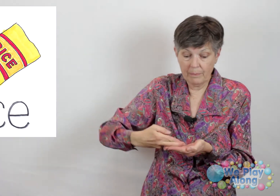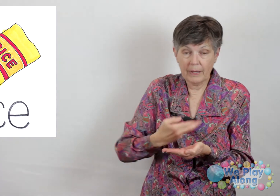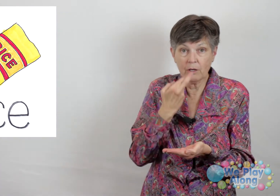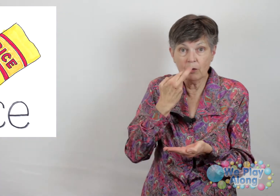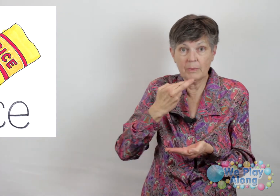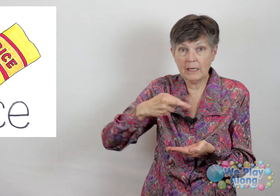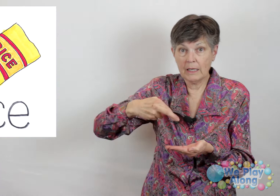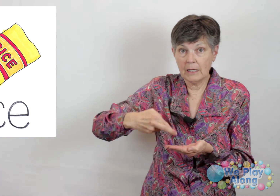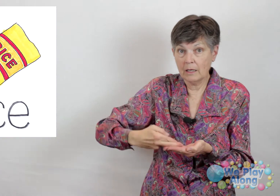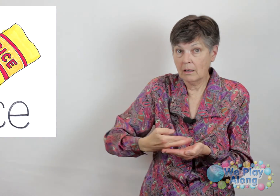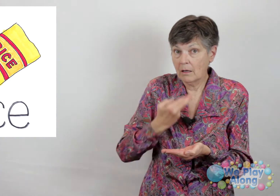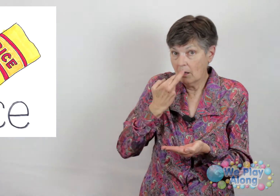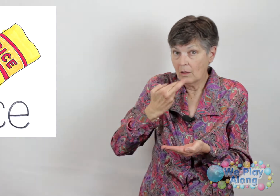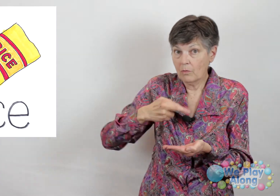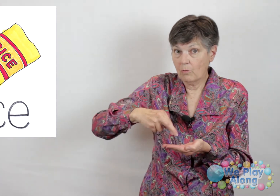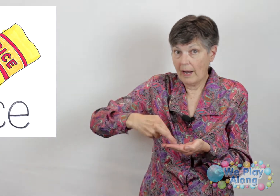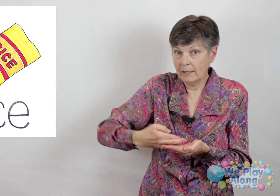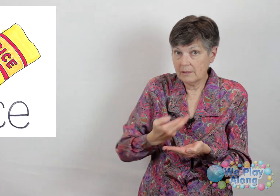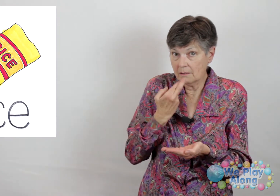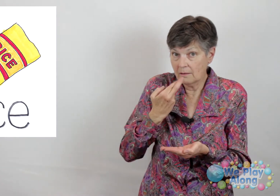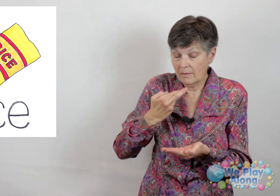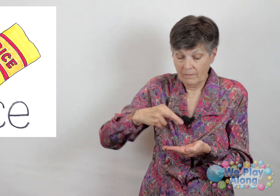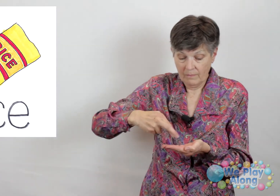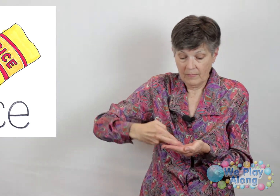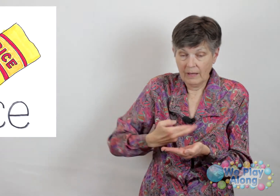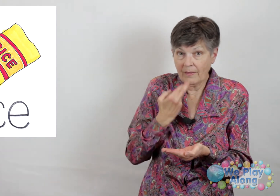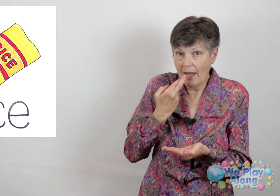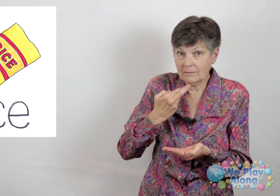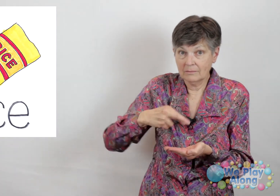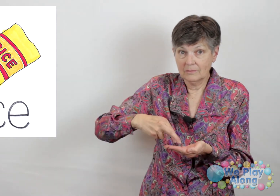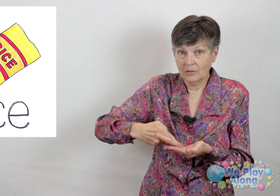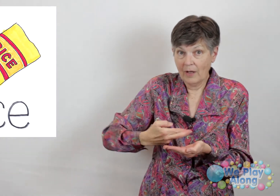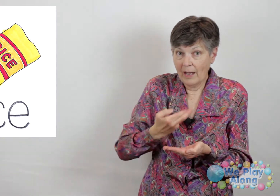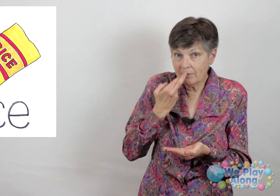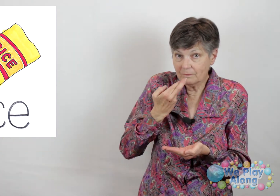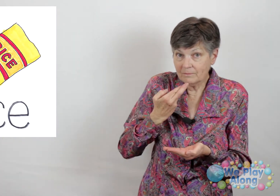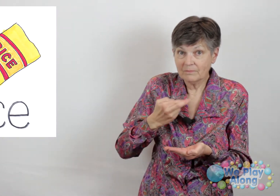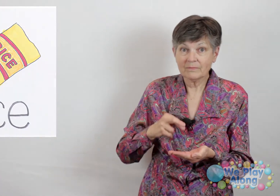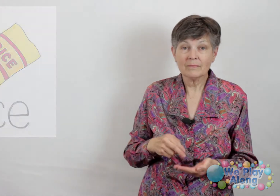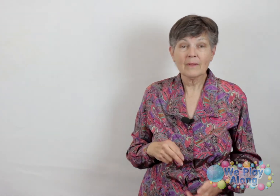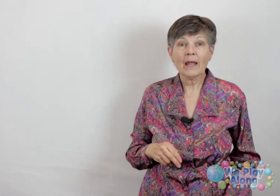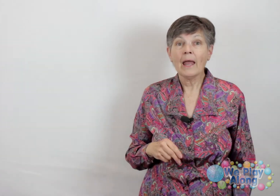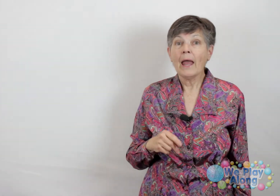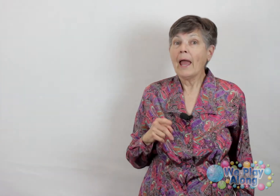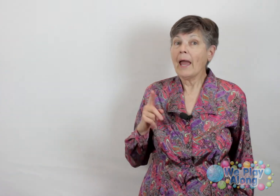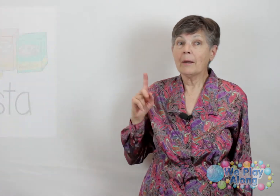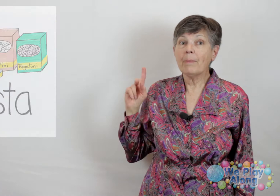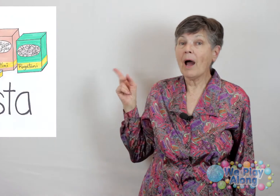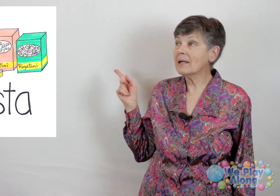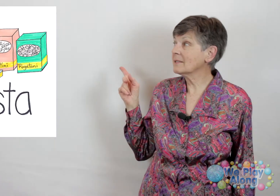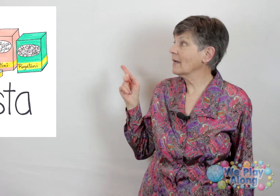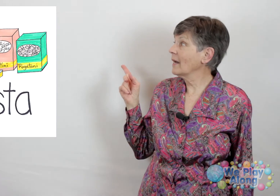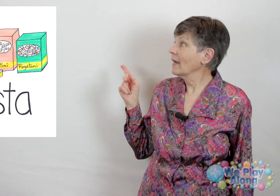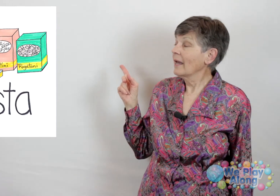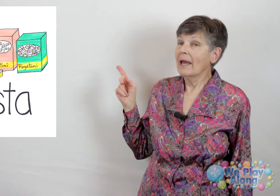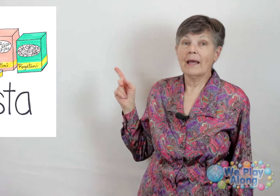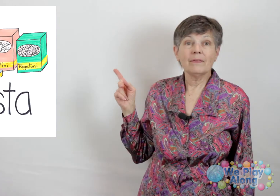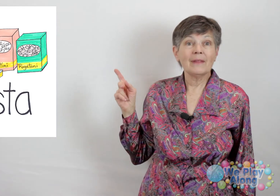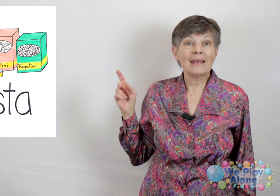like you would be eating rice. Like that, okay? And pasta. Again,